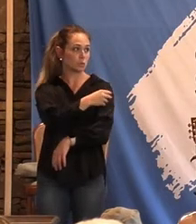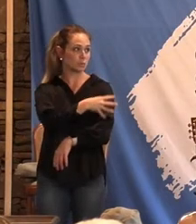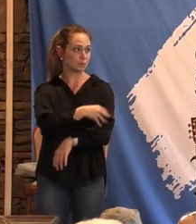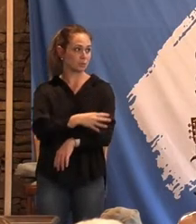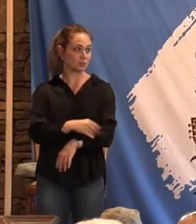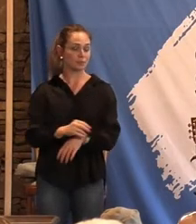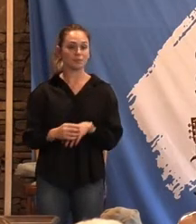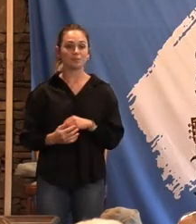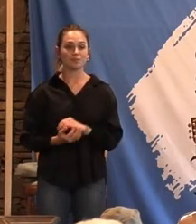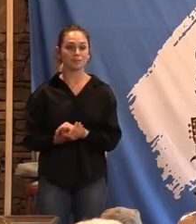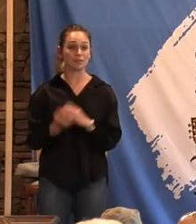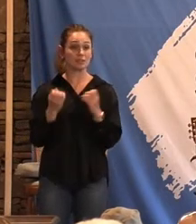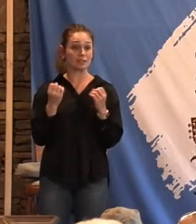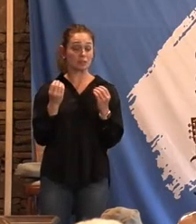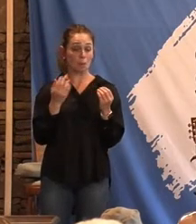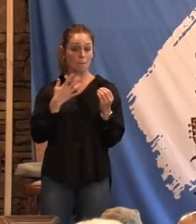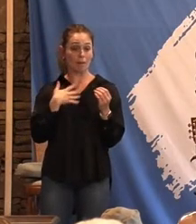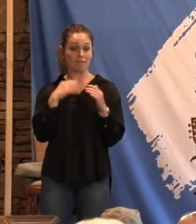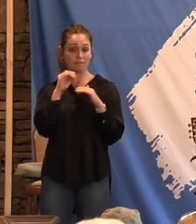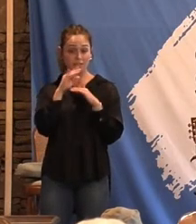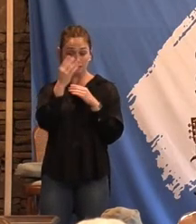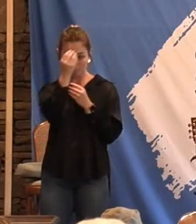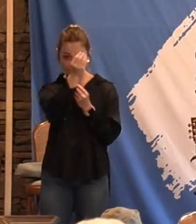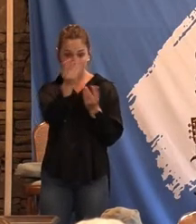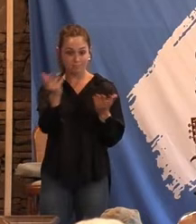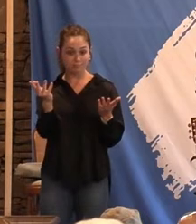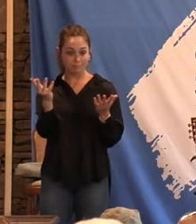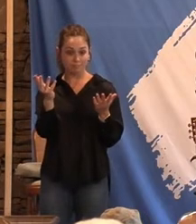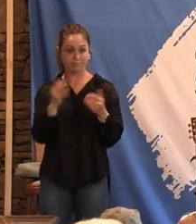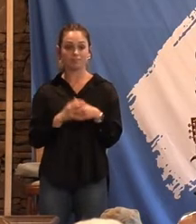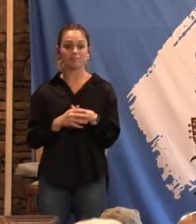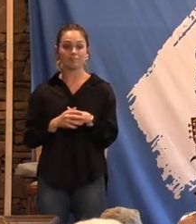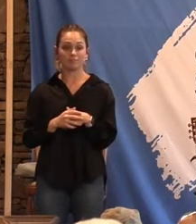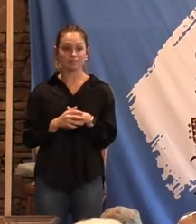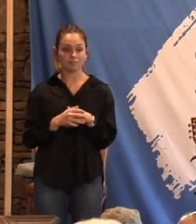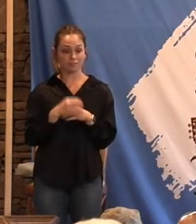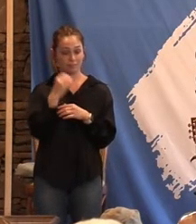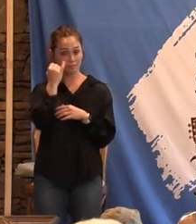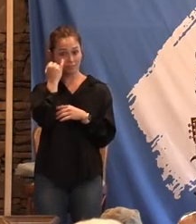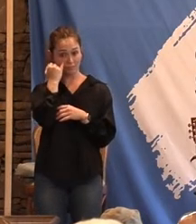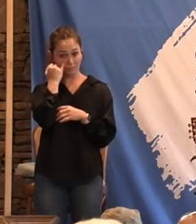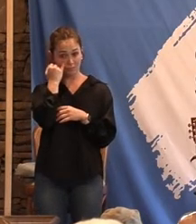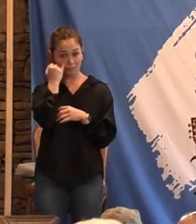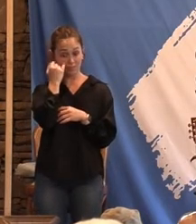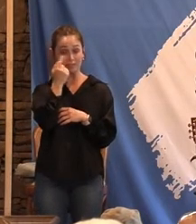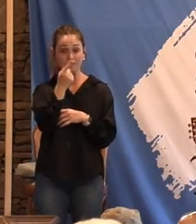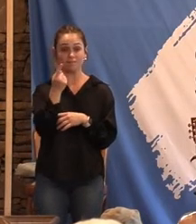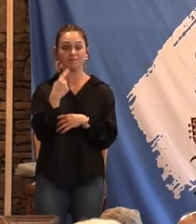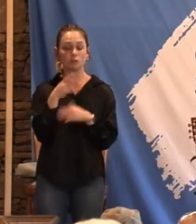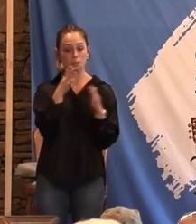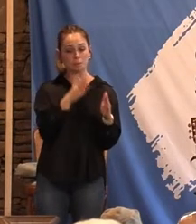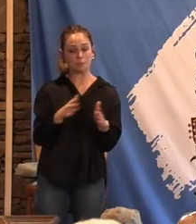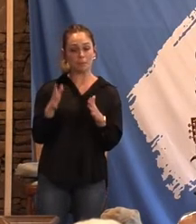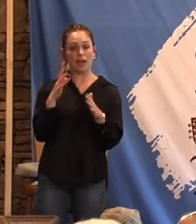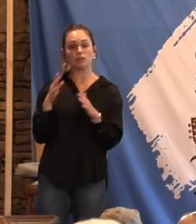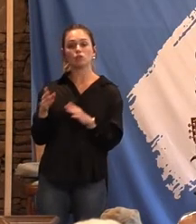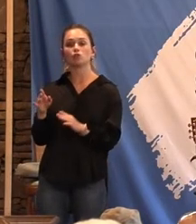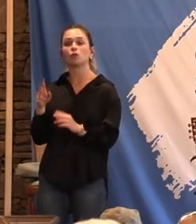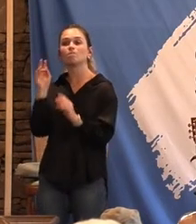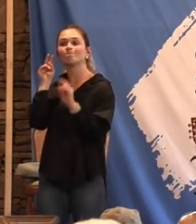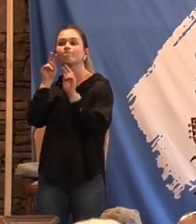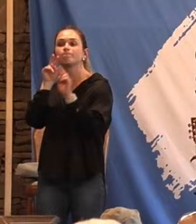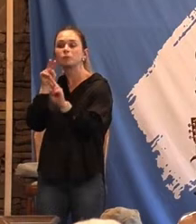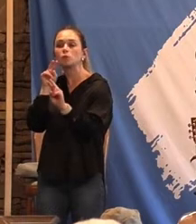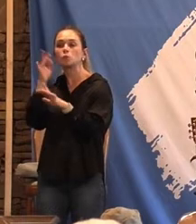So, my advice to you, if you're prepared to pursue wisdom,